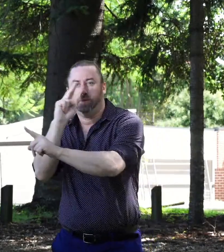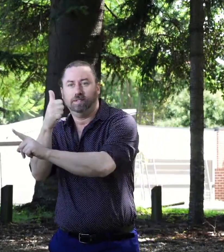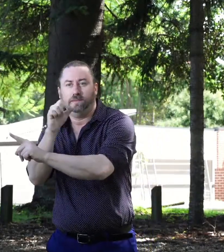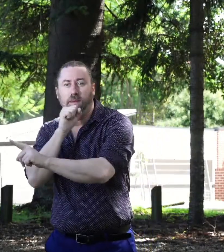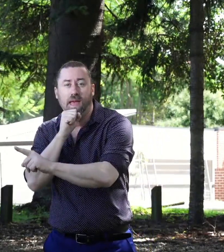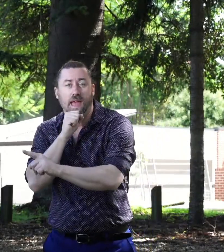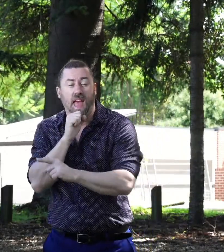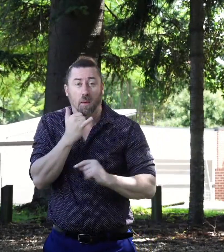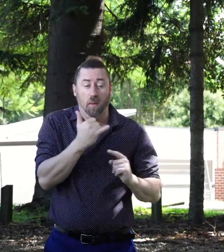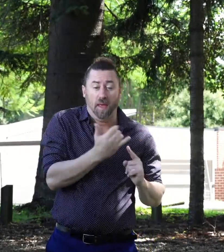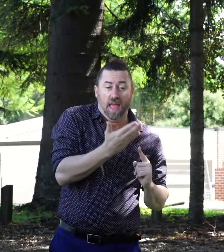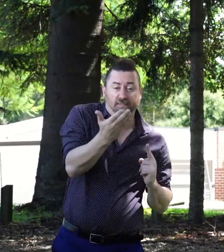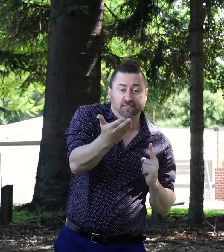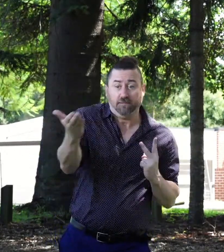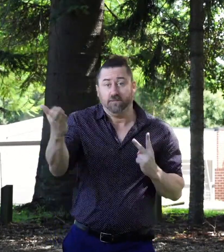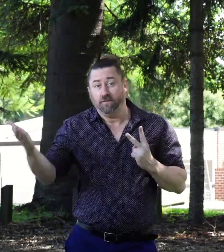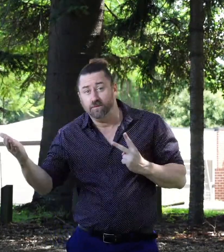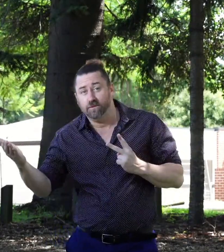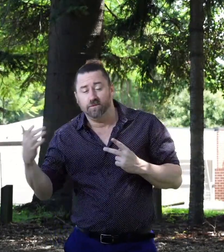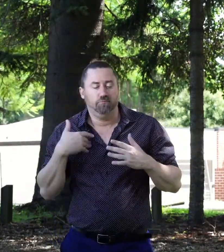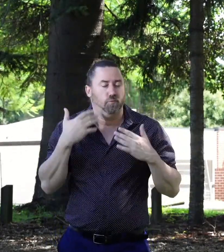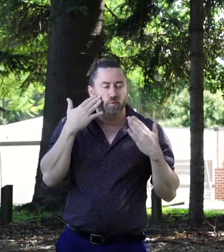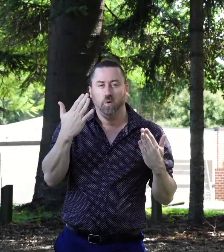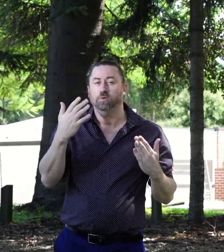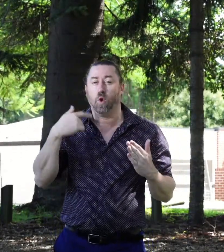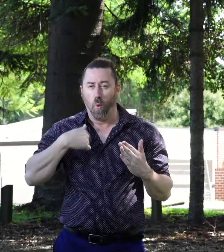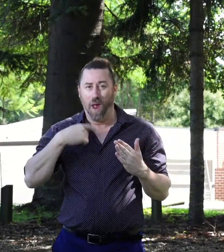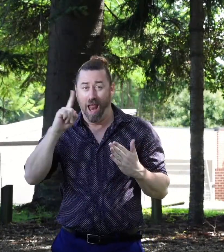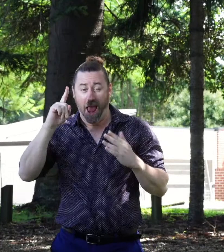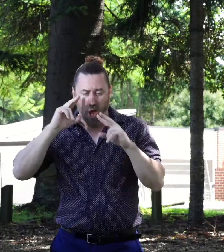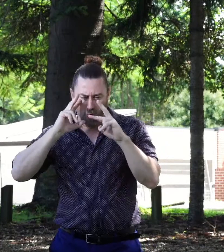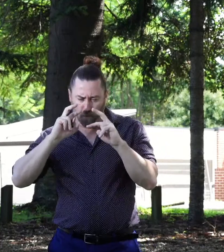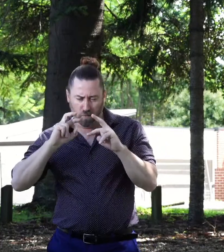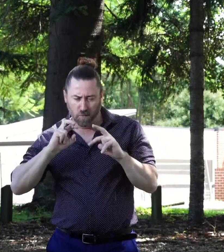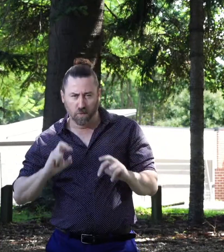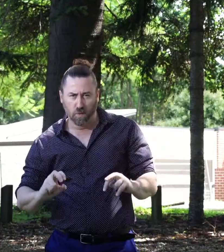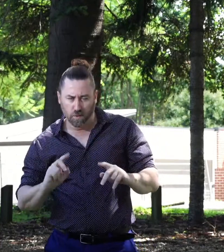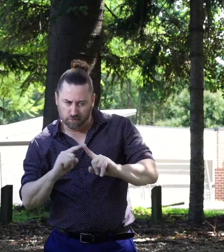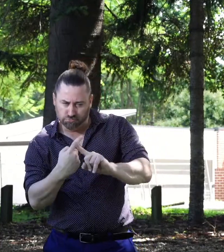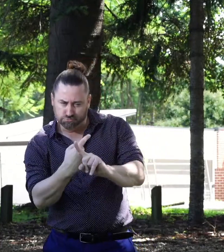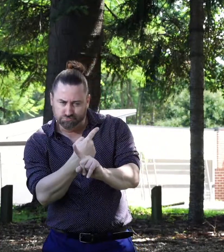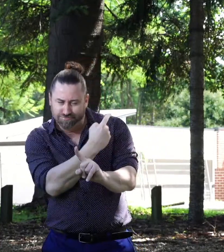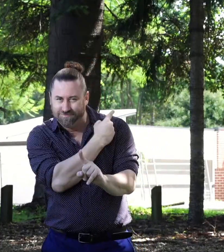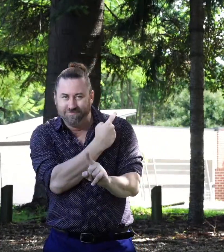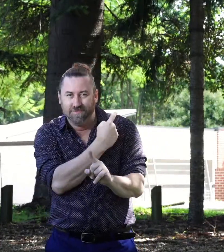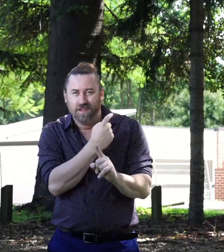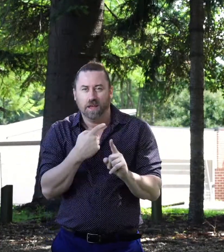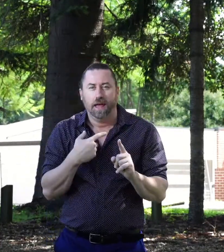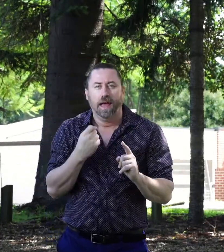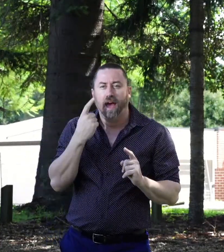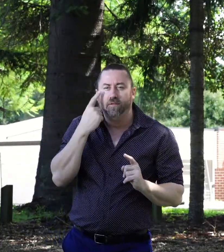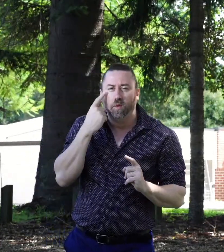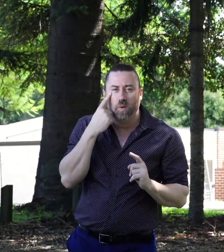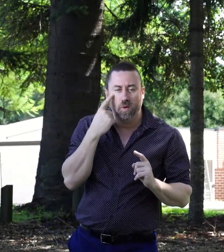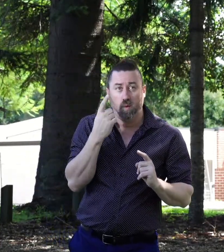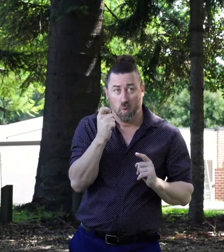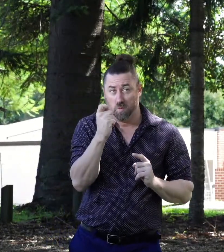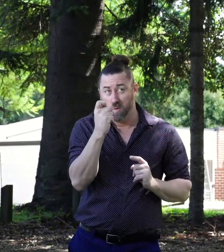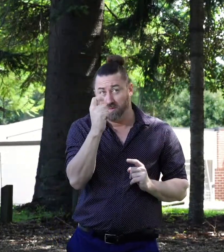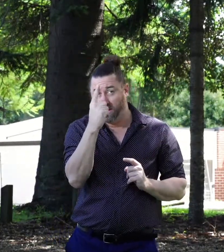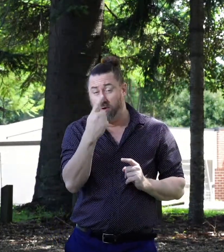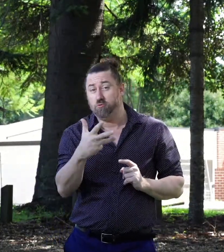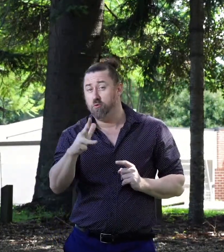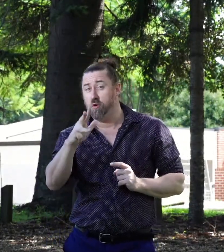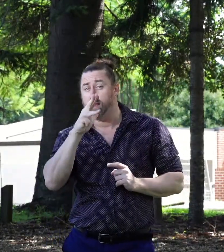been 2. They're the things that we're going back and looking at. We've rechecked all of those up to nearly